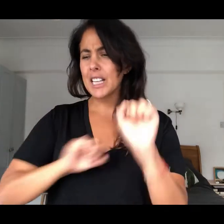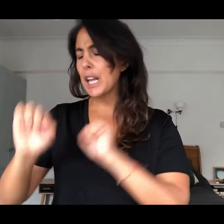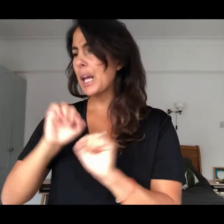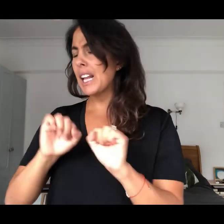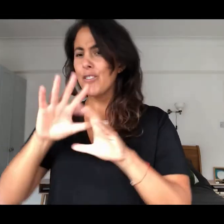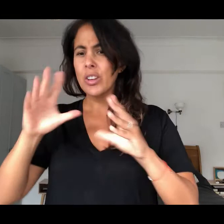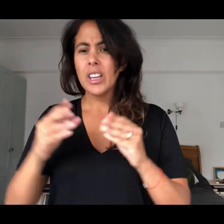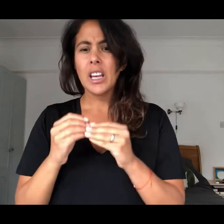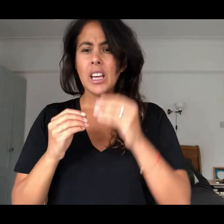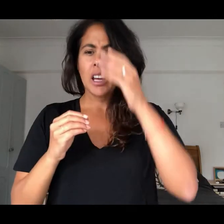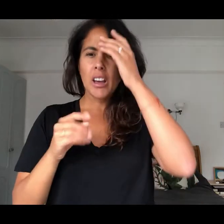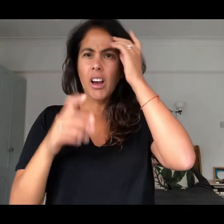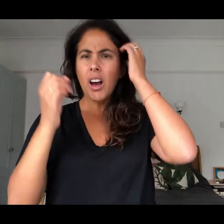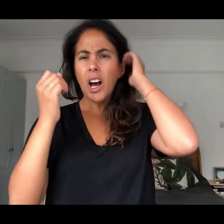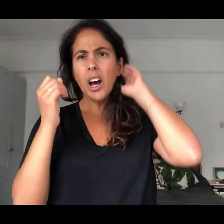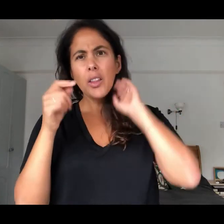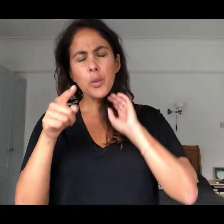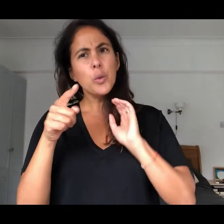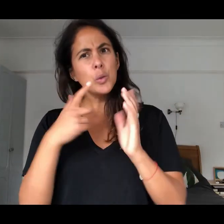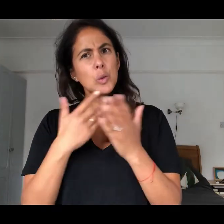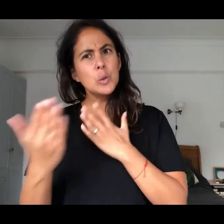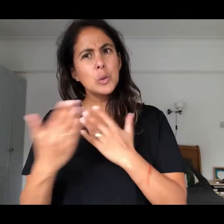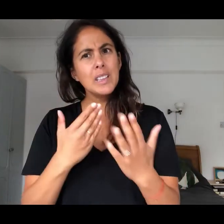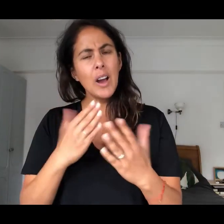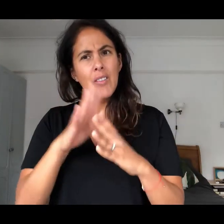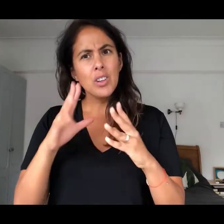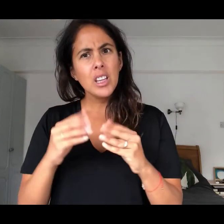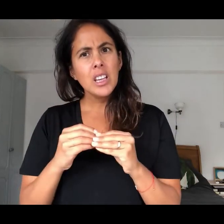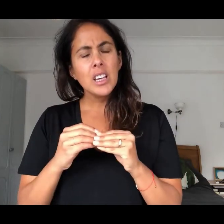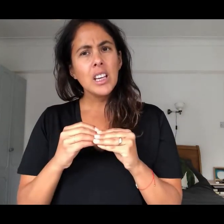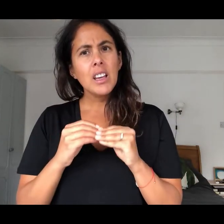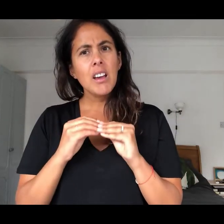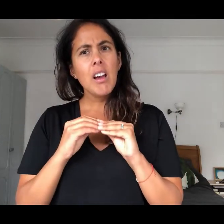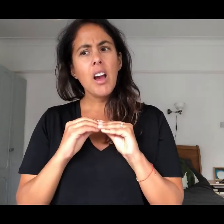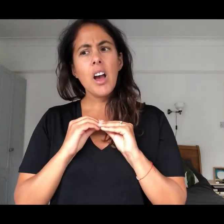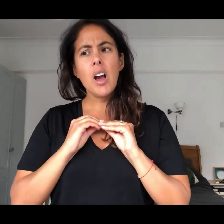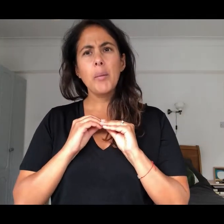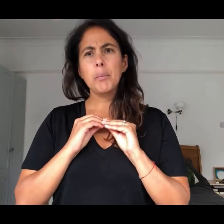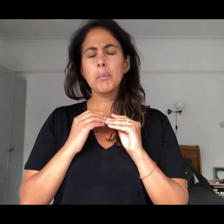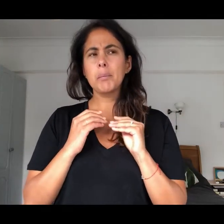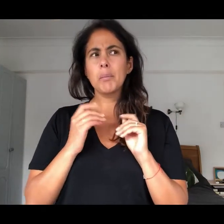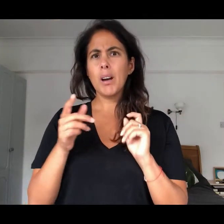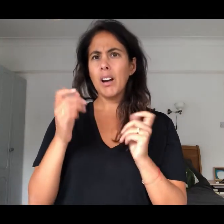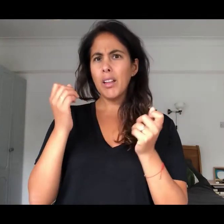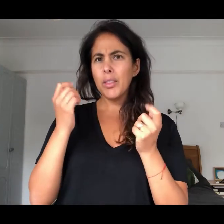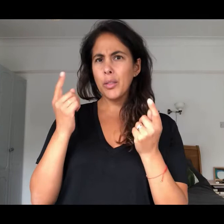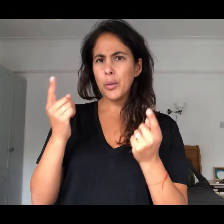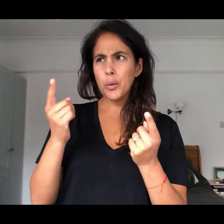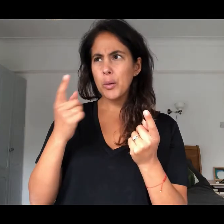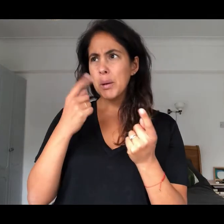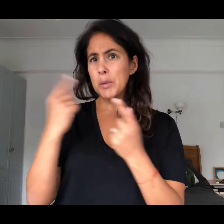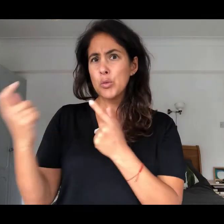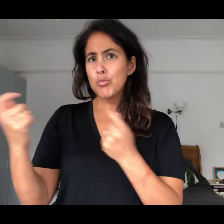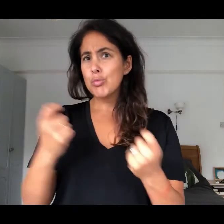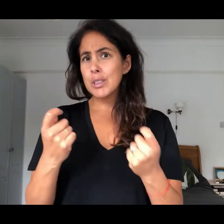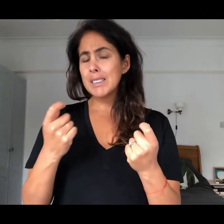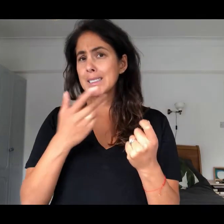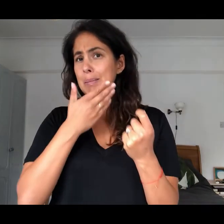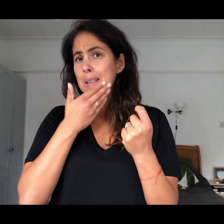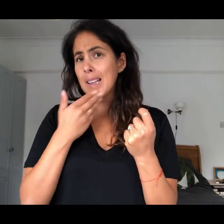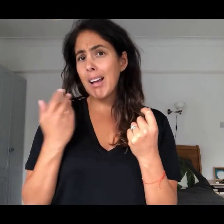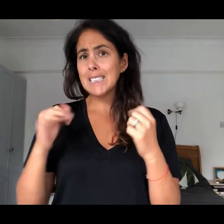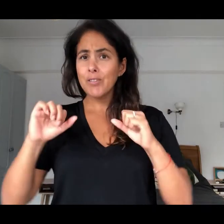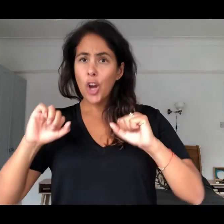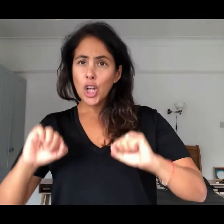touched. I thought you'd have things in place. I thought you might want to bring some showpieces